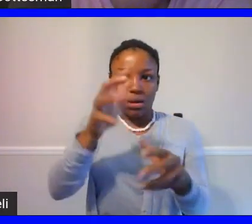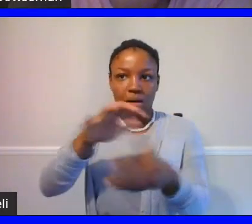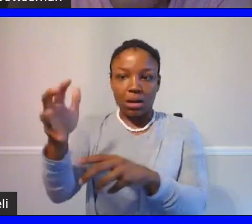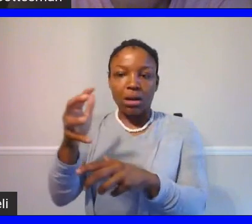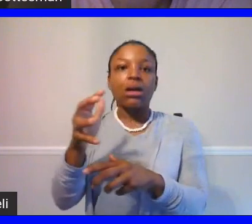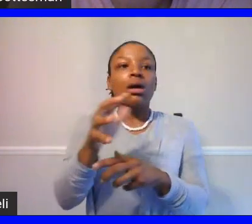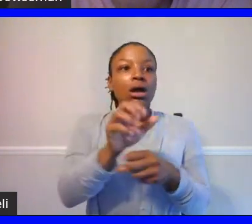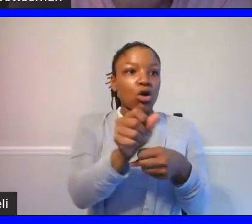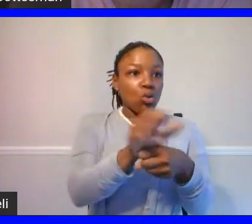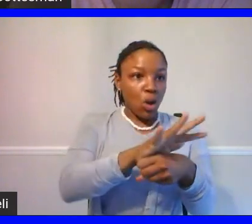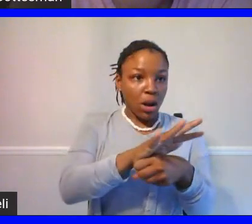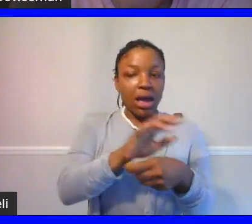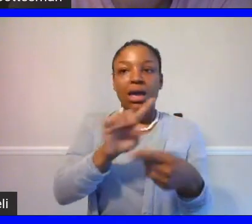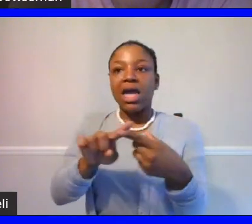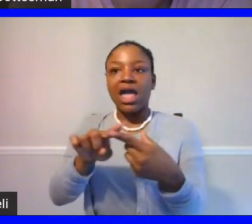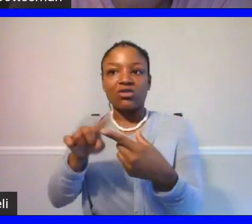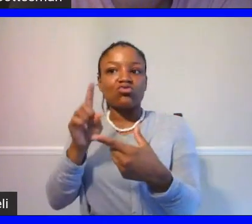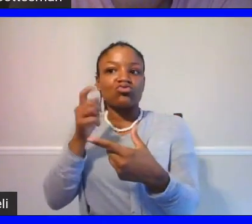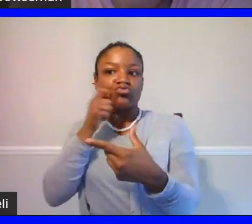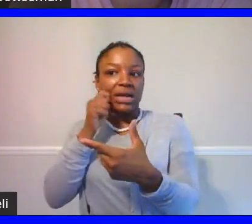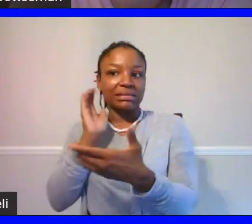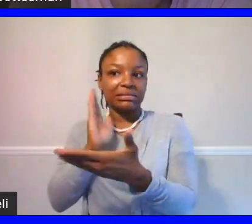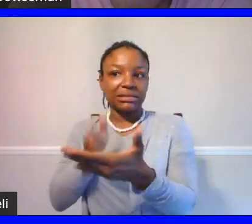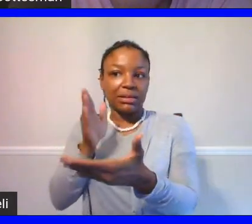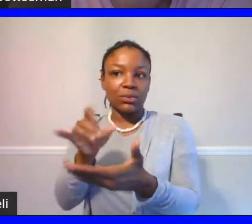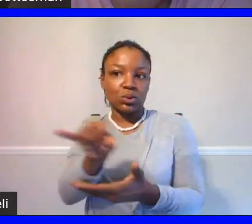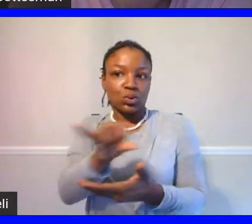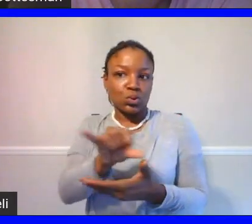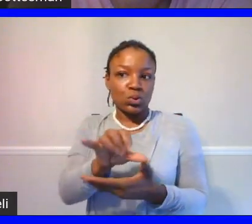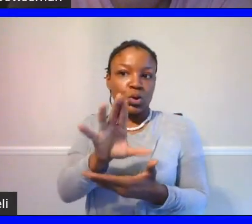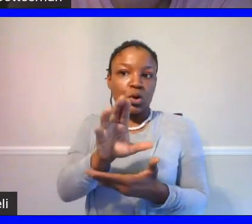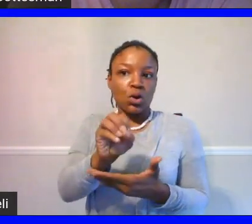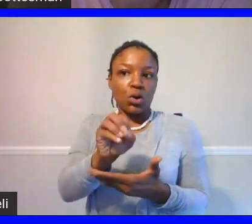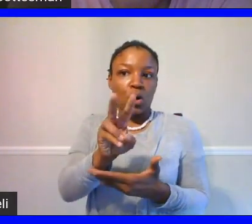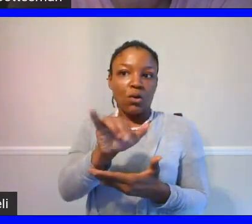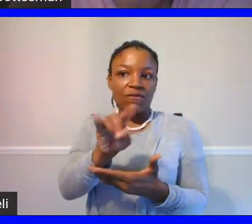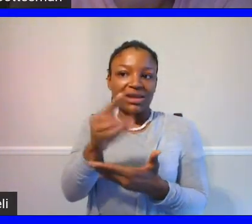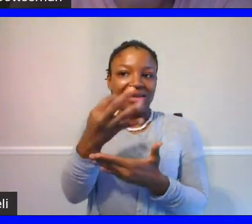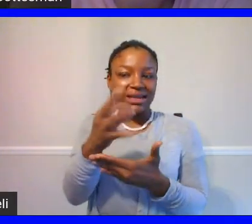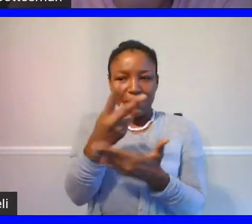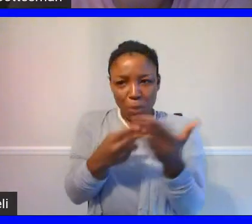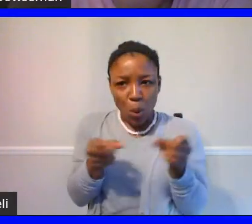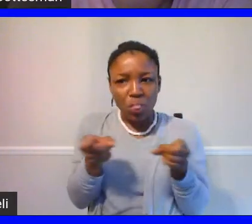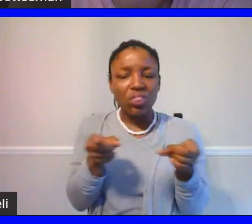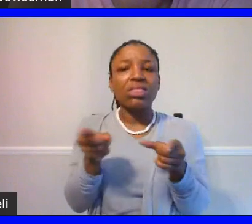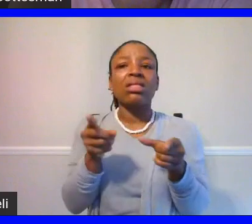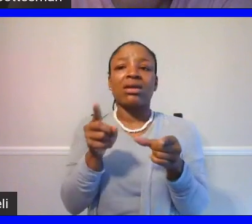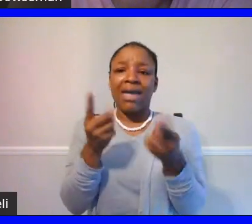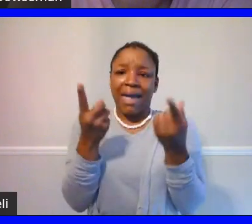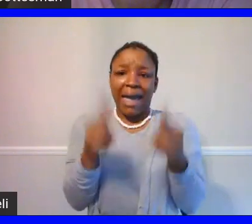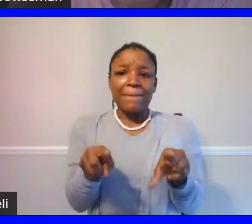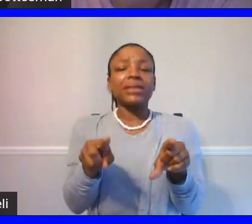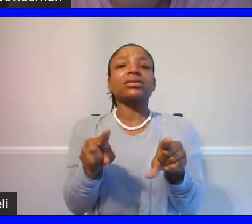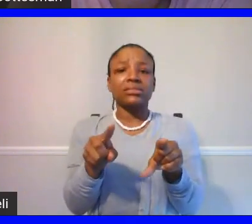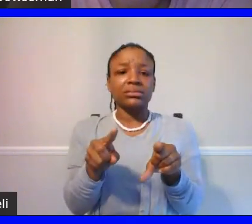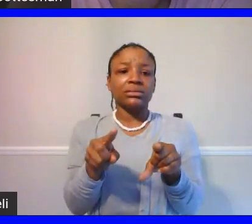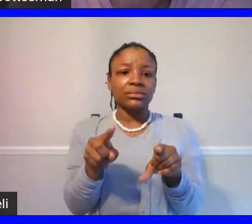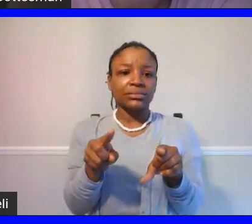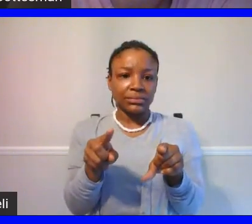novel coronavirus, COVID-19. And I think I gotta speak to